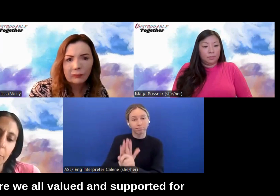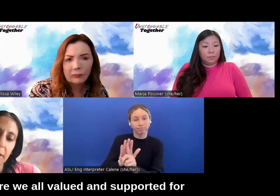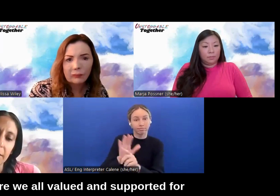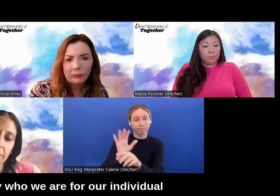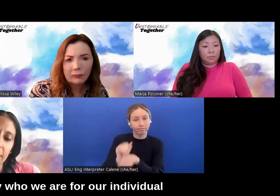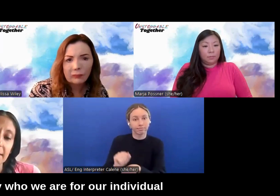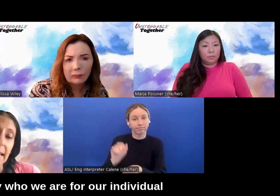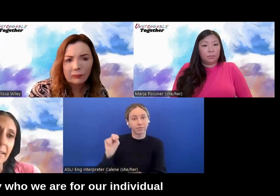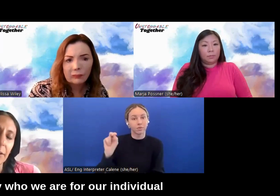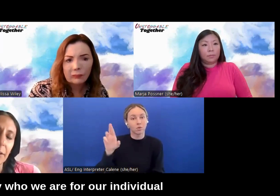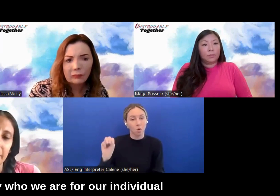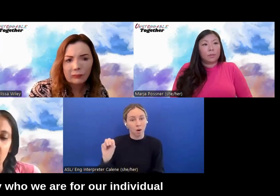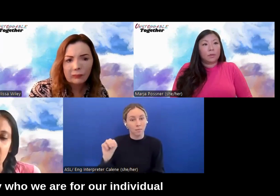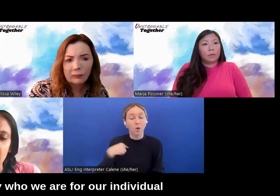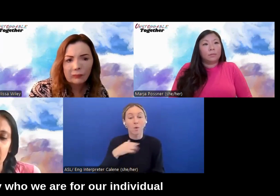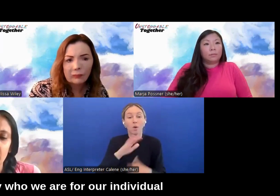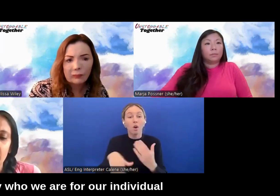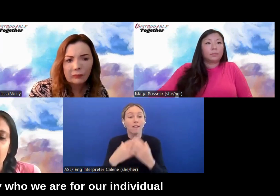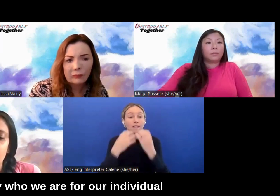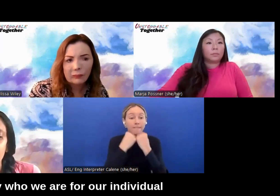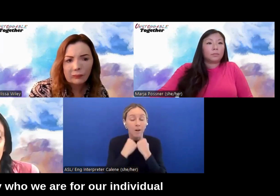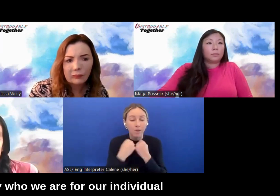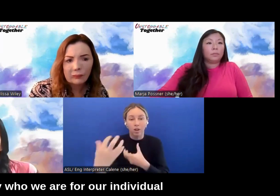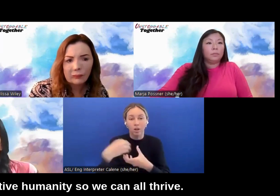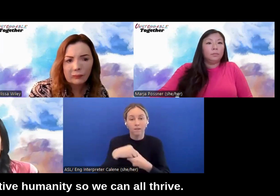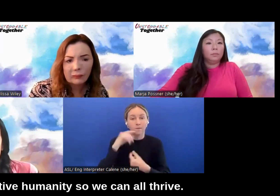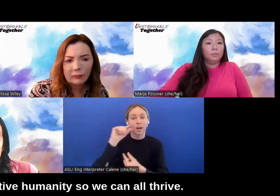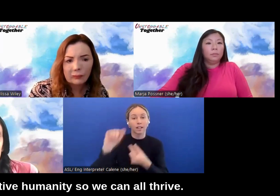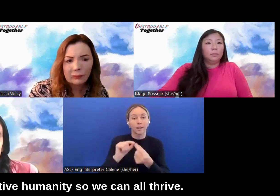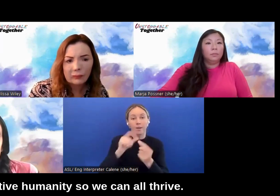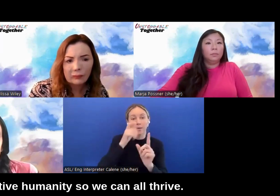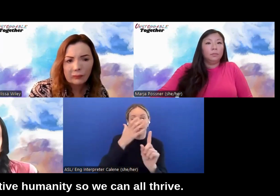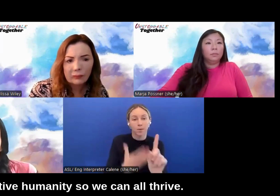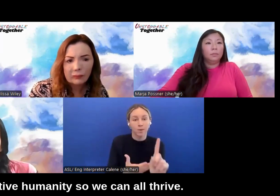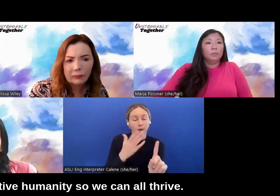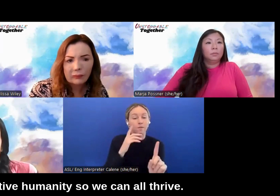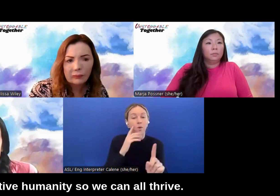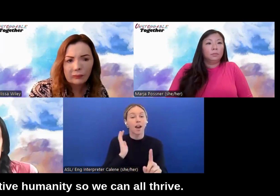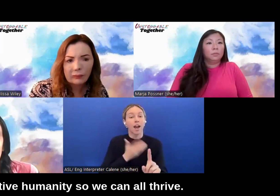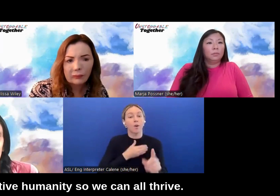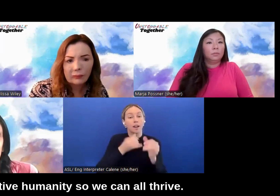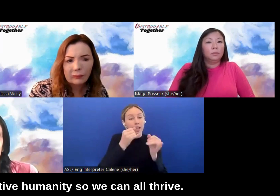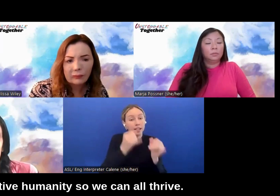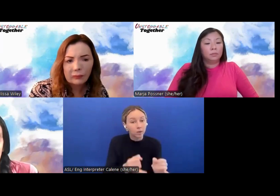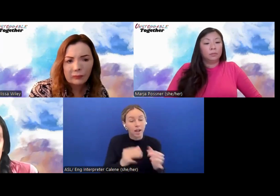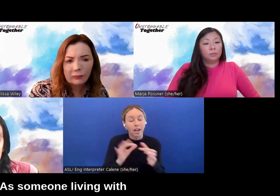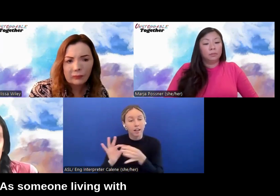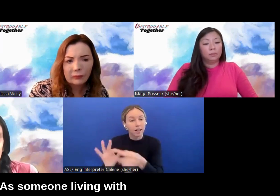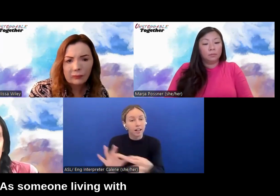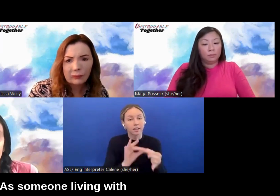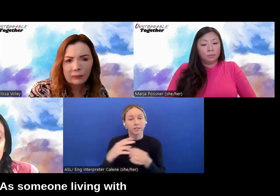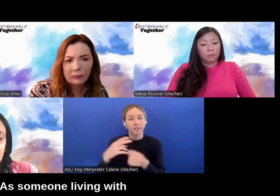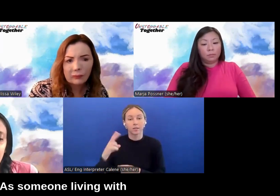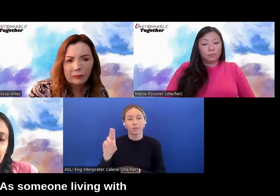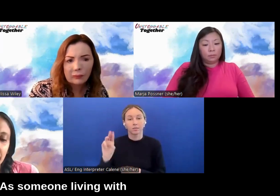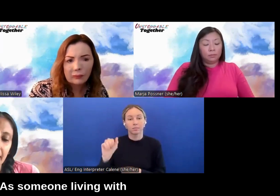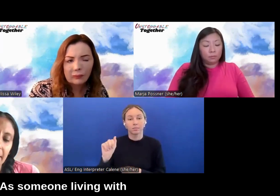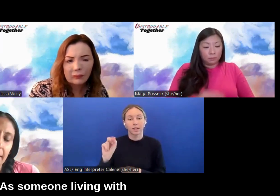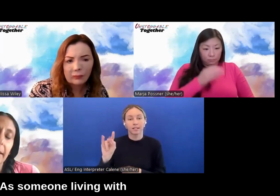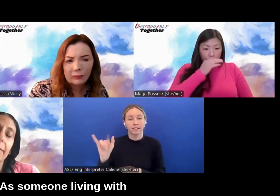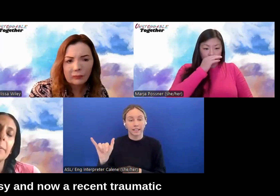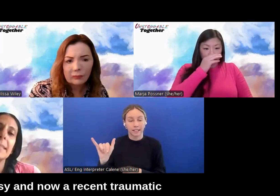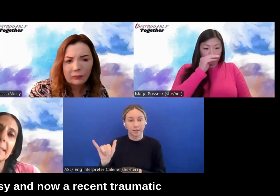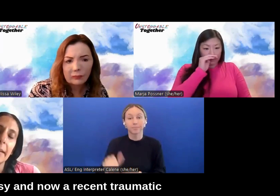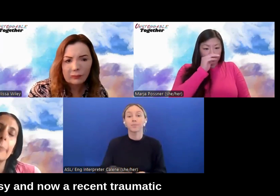and supported for exactly who we are, for our individual and collective humanity, so we can all thrive. As someone